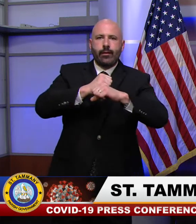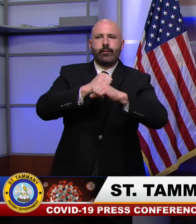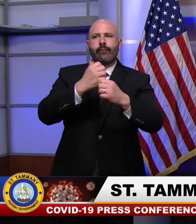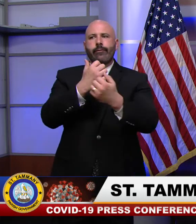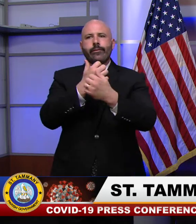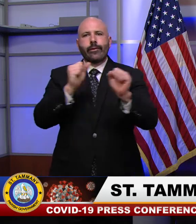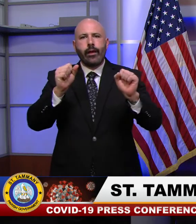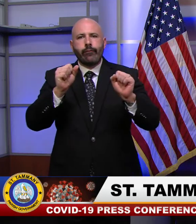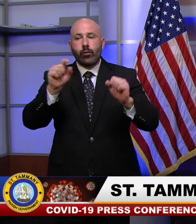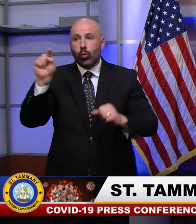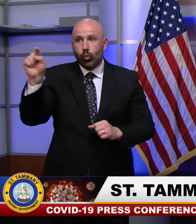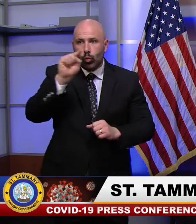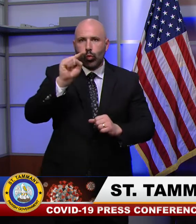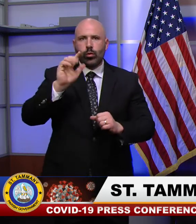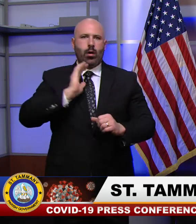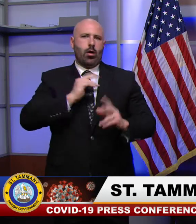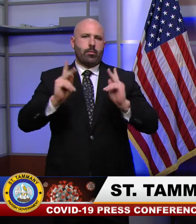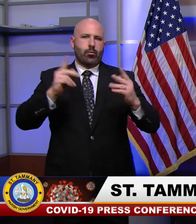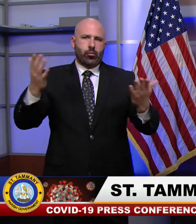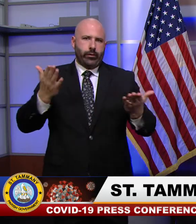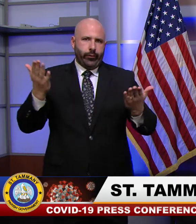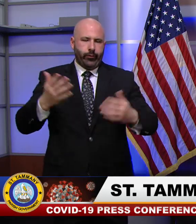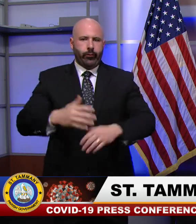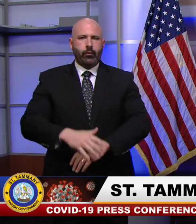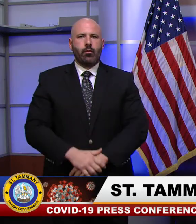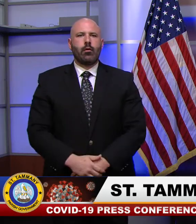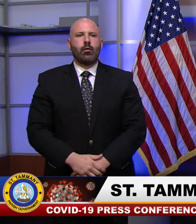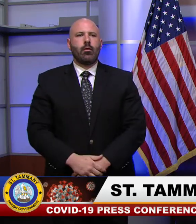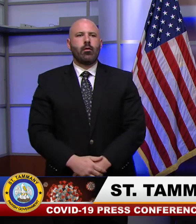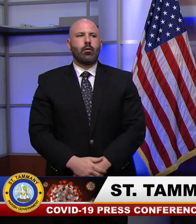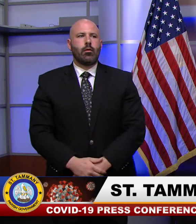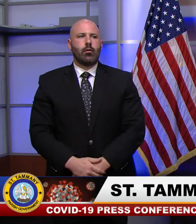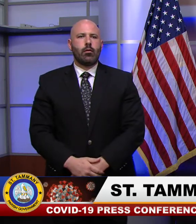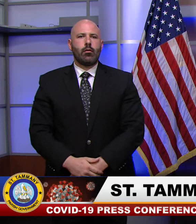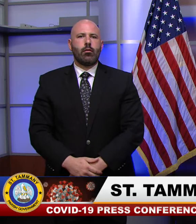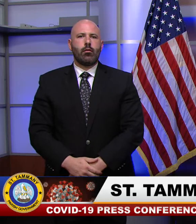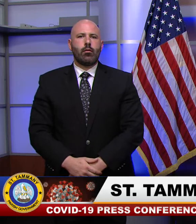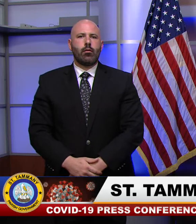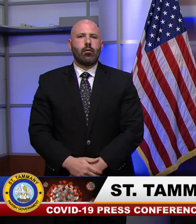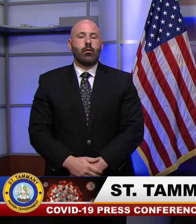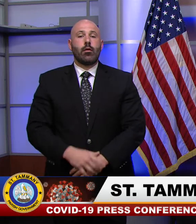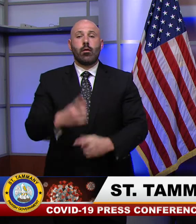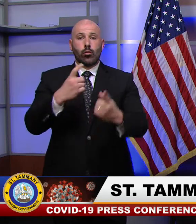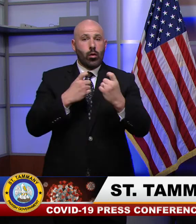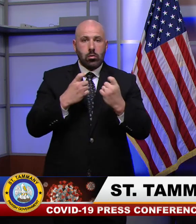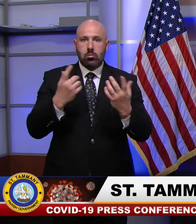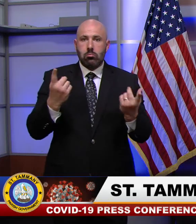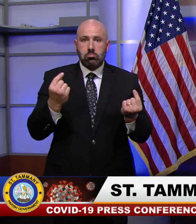citizens. For questions, you may visit our website,